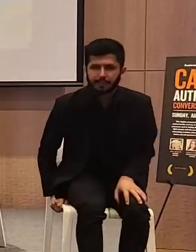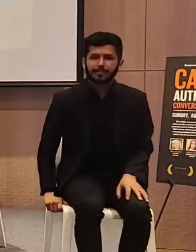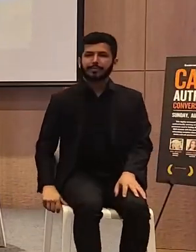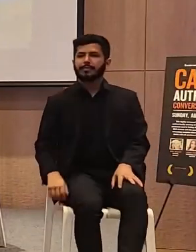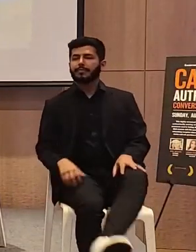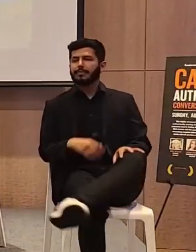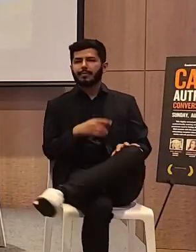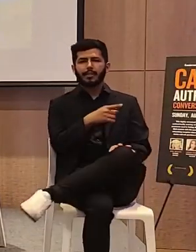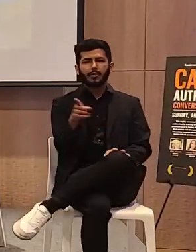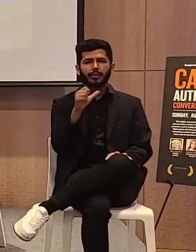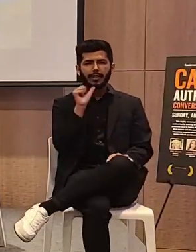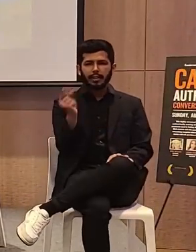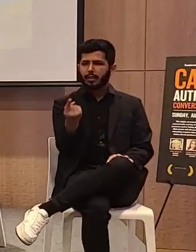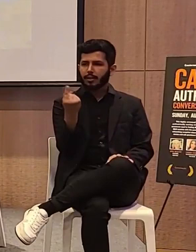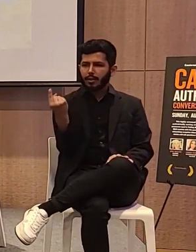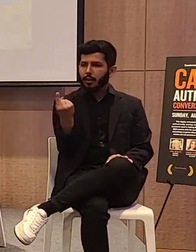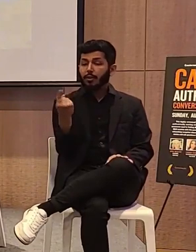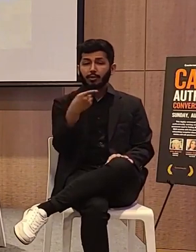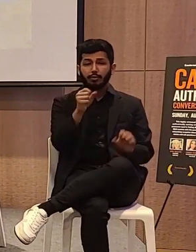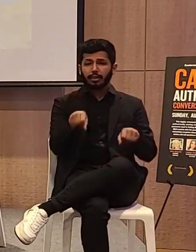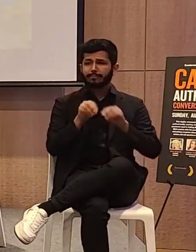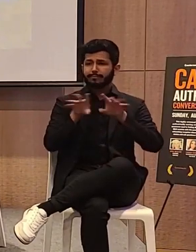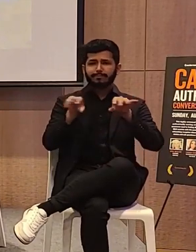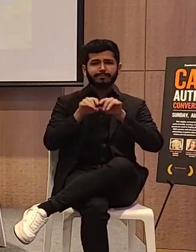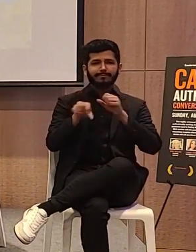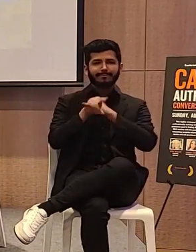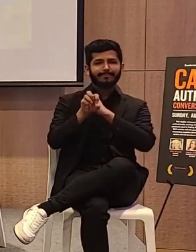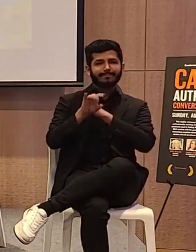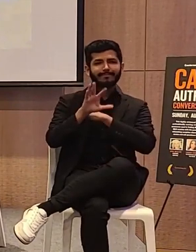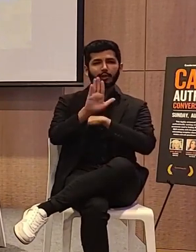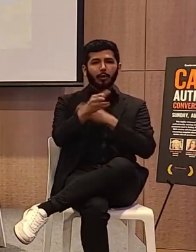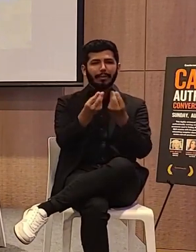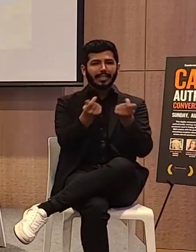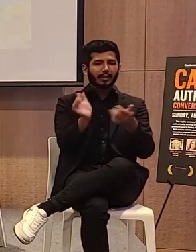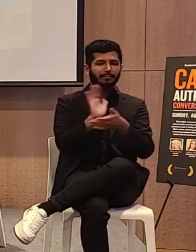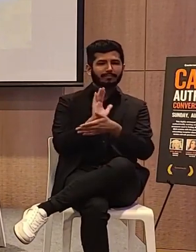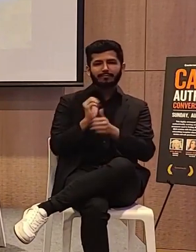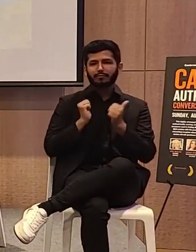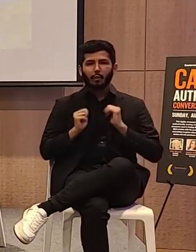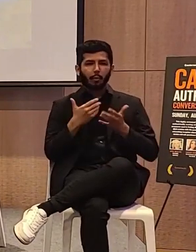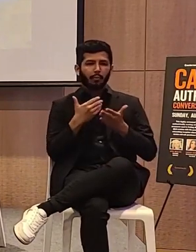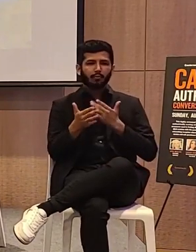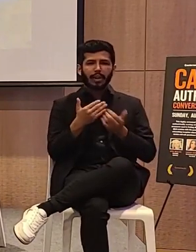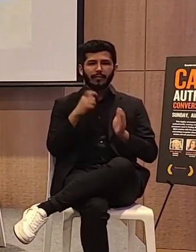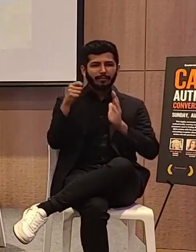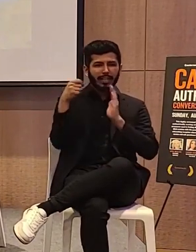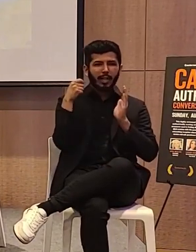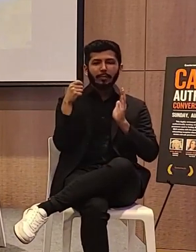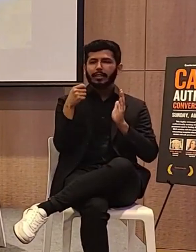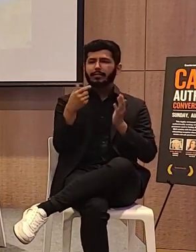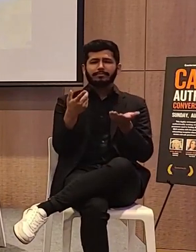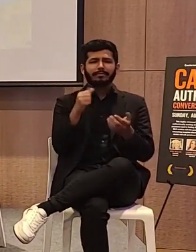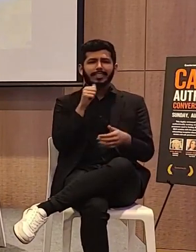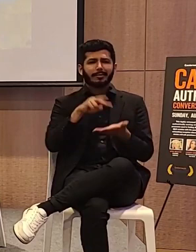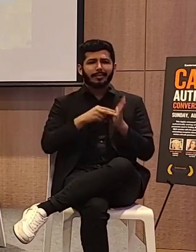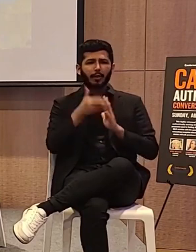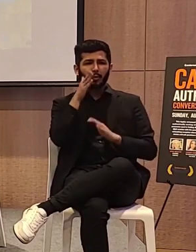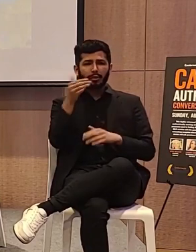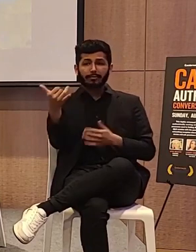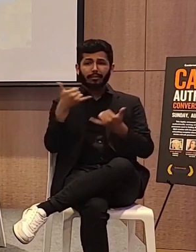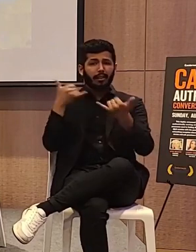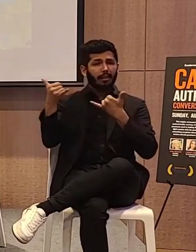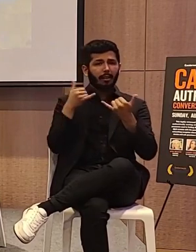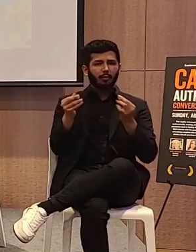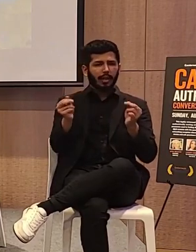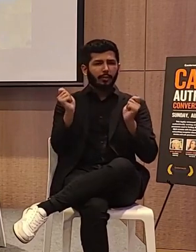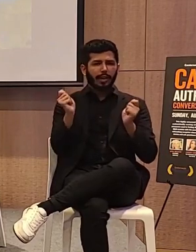outcome. You can put out the material, but it doesn't necessarily mean you're going to get a call right away. But you keep on doing it and be in touch with your